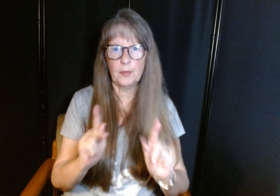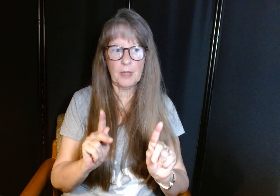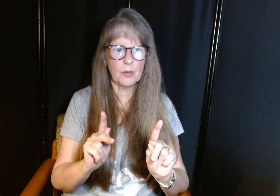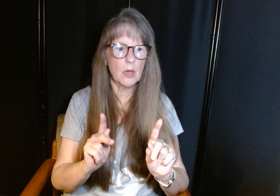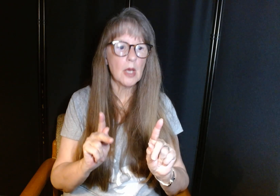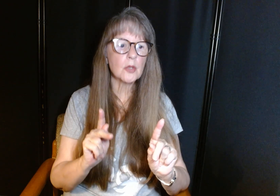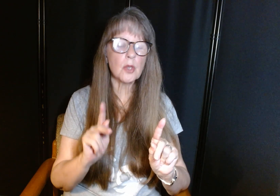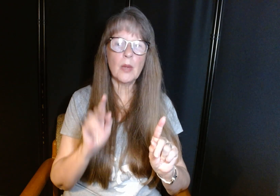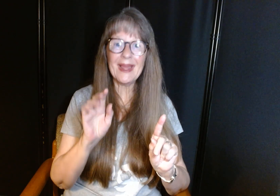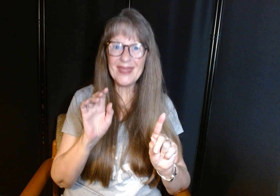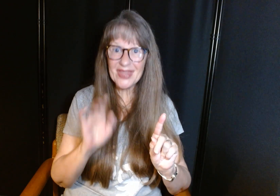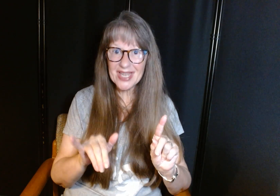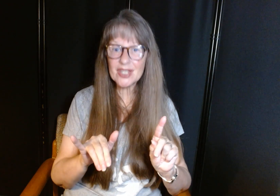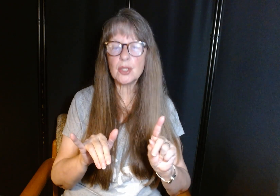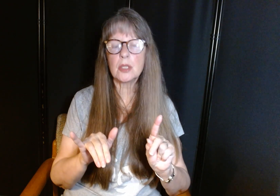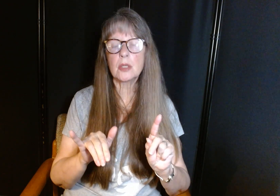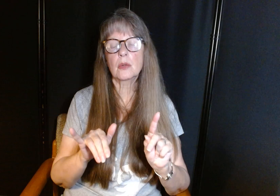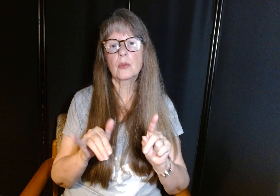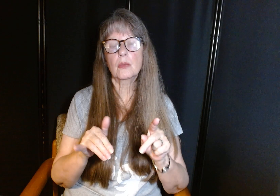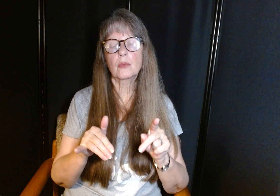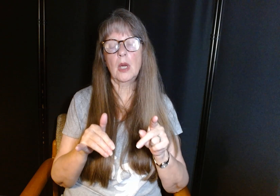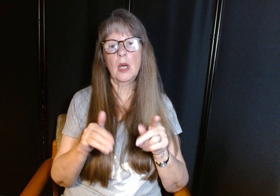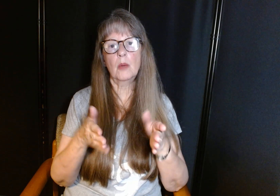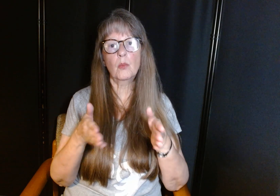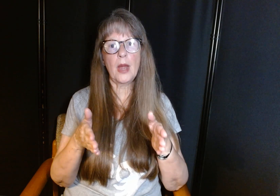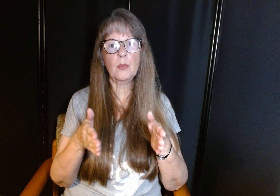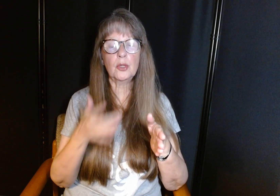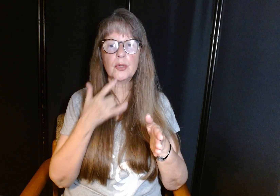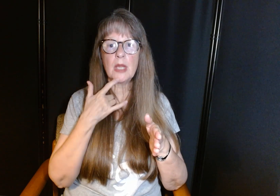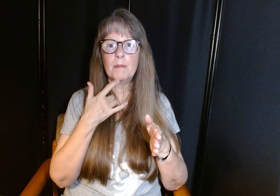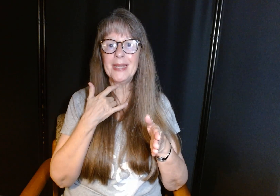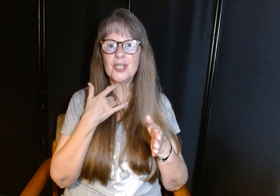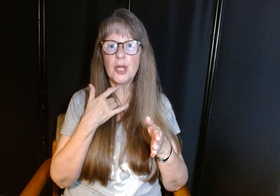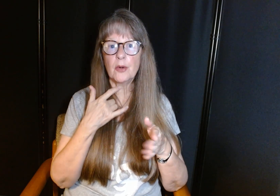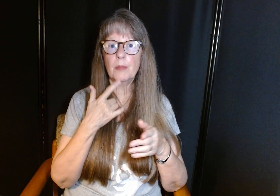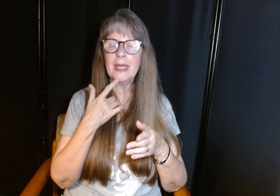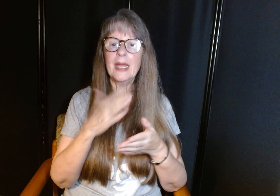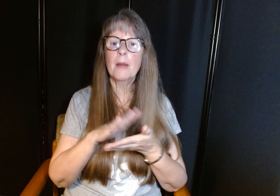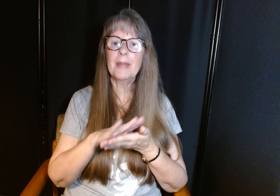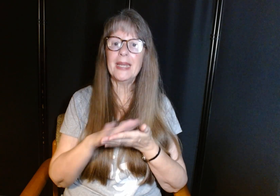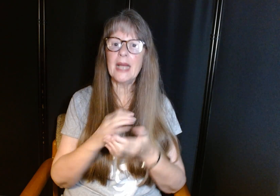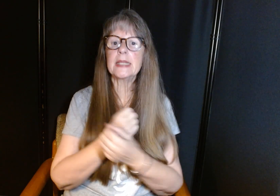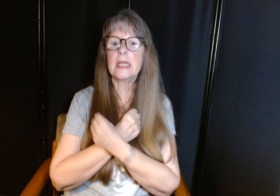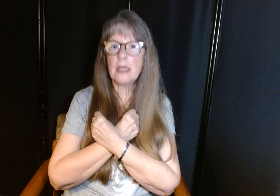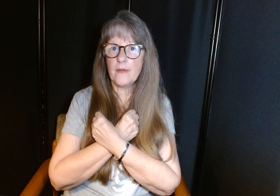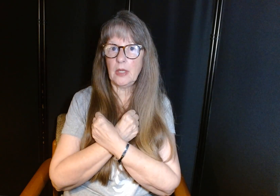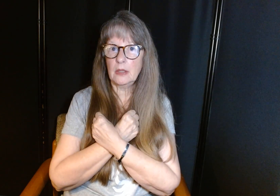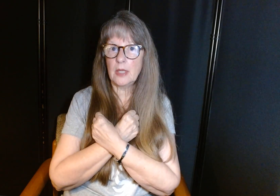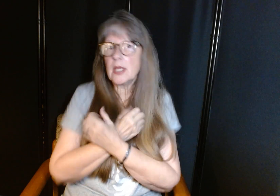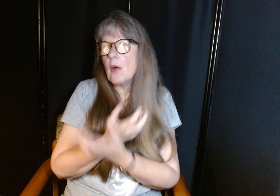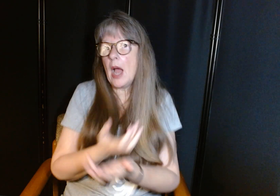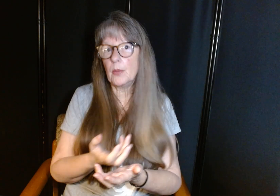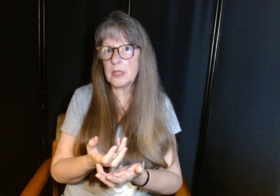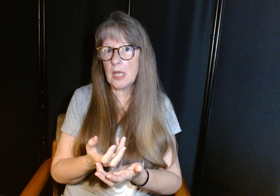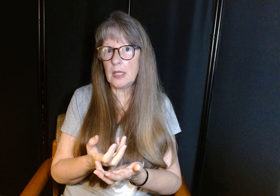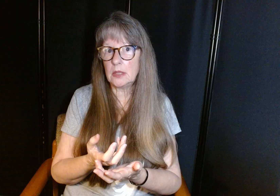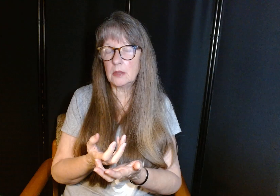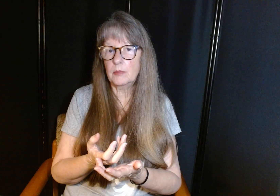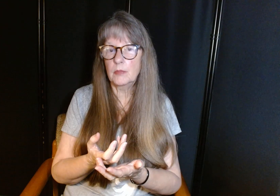people. So in this way, when you're saying be charitable, be nice and loving. That's how I would sign it. You